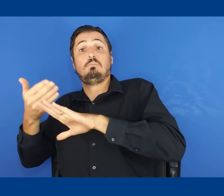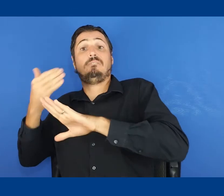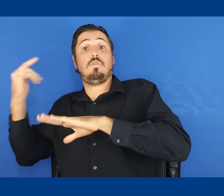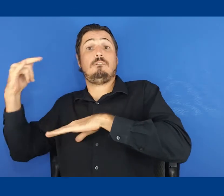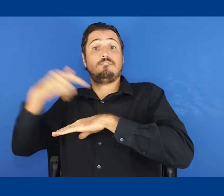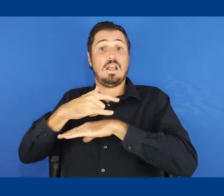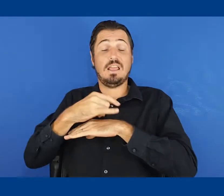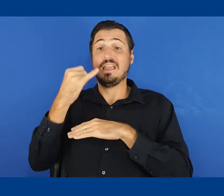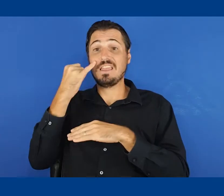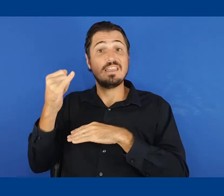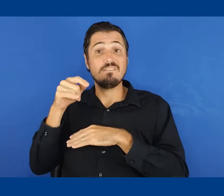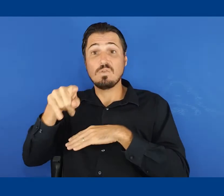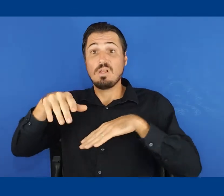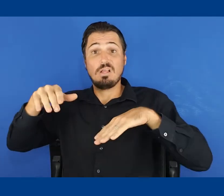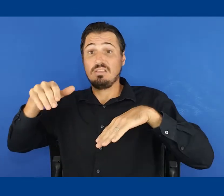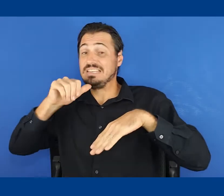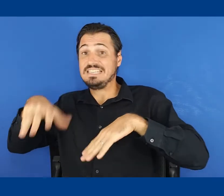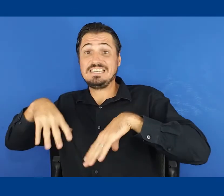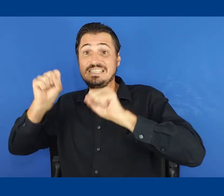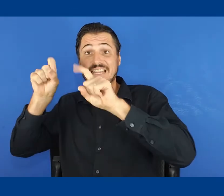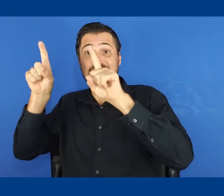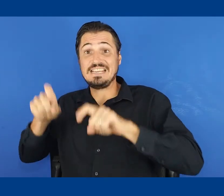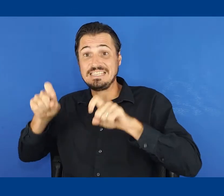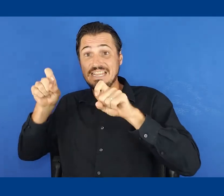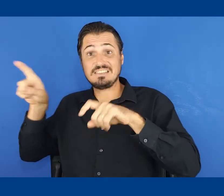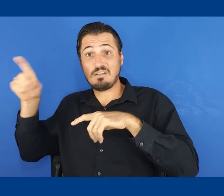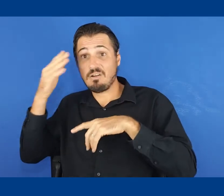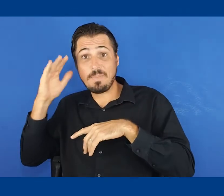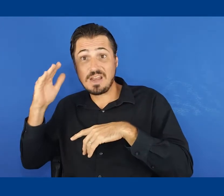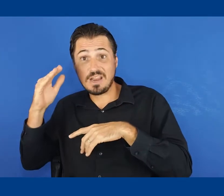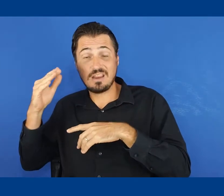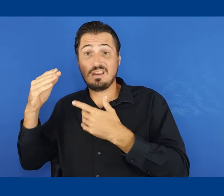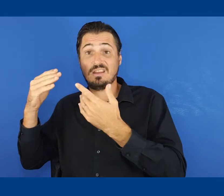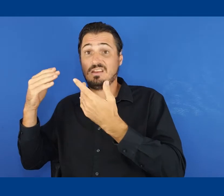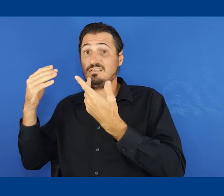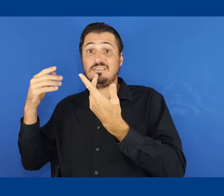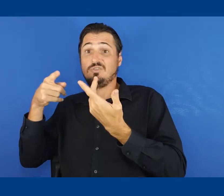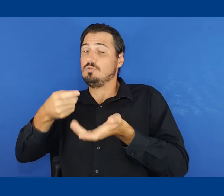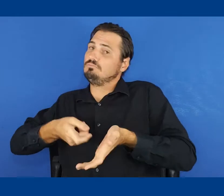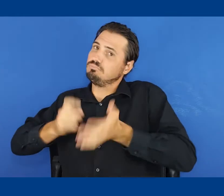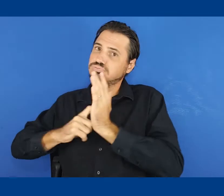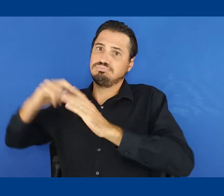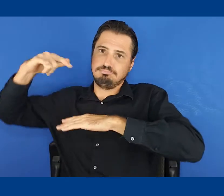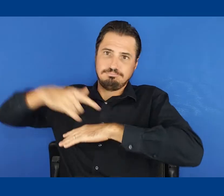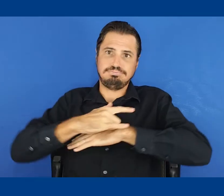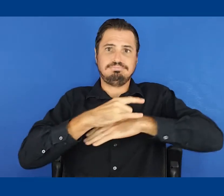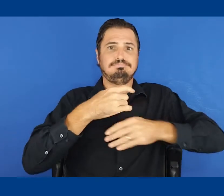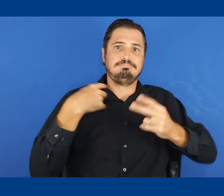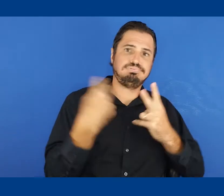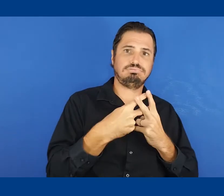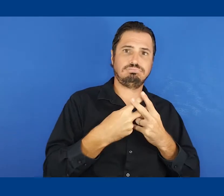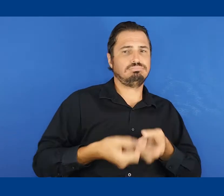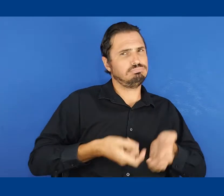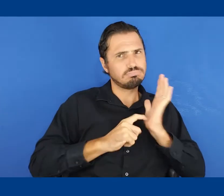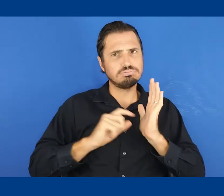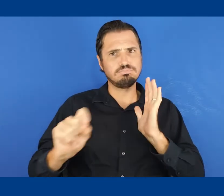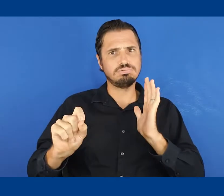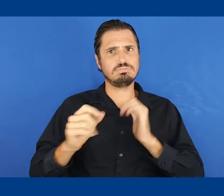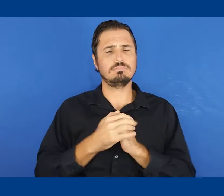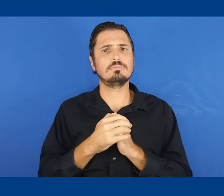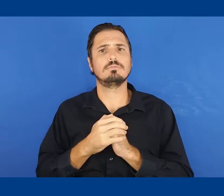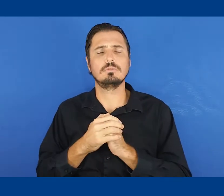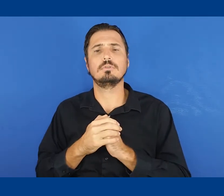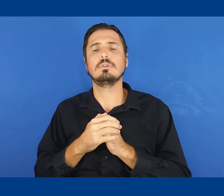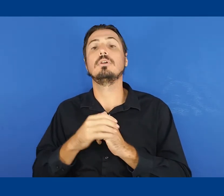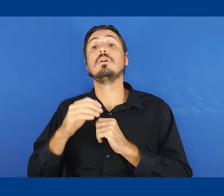testing program, there is no option to test out of quarantine once you arrive. Again, for more information on the county's post-travel